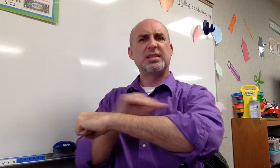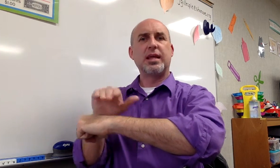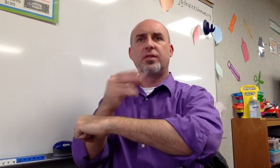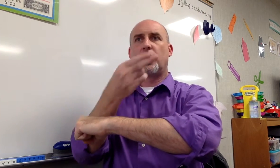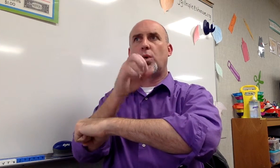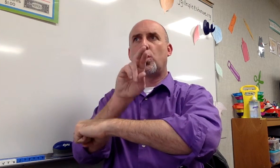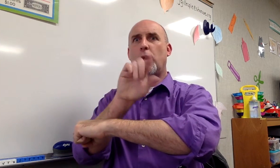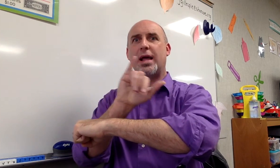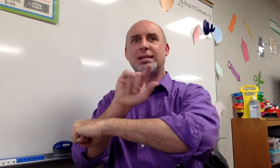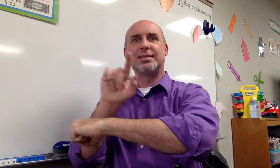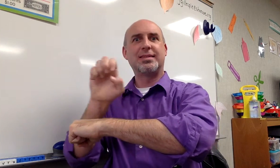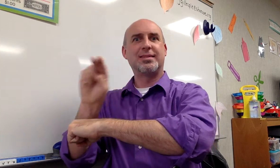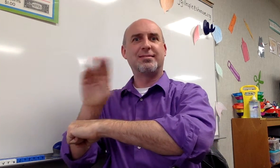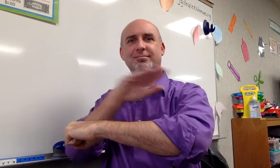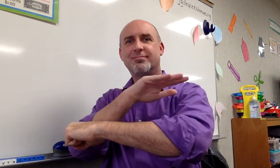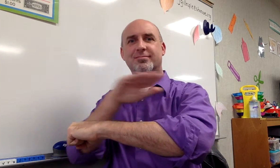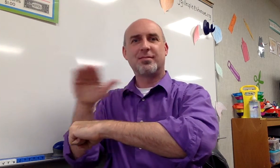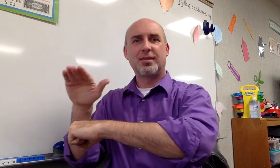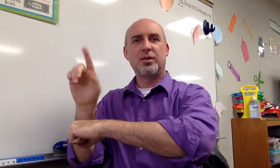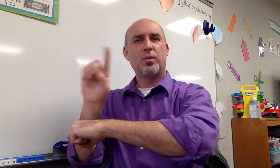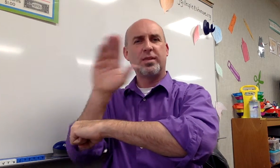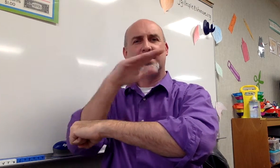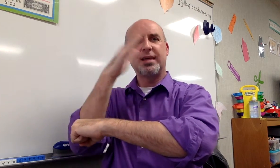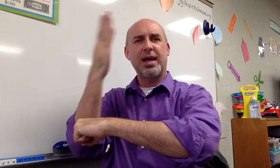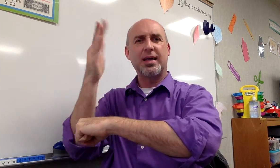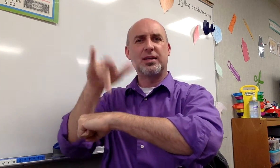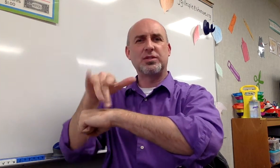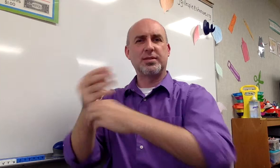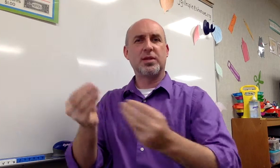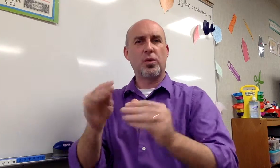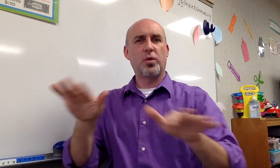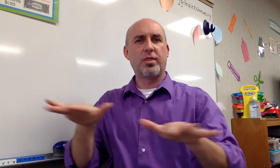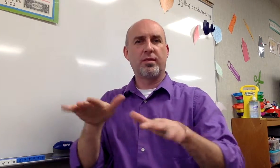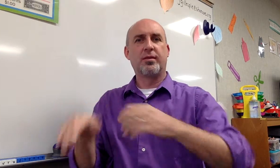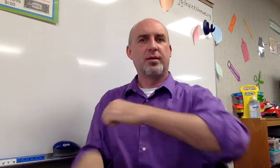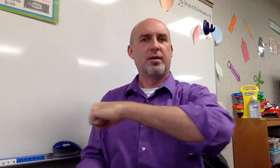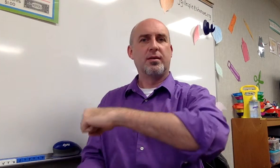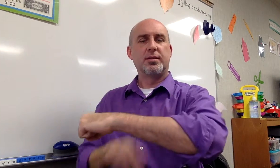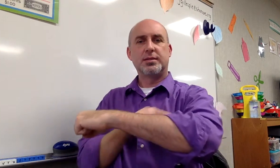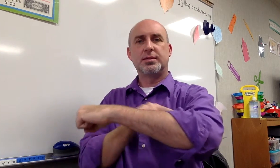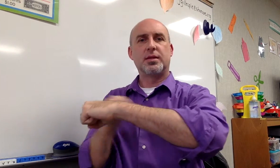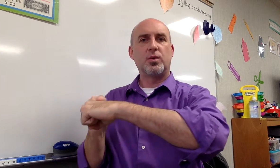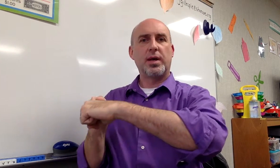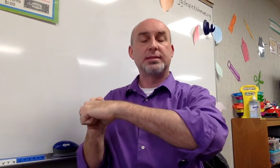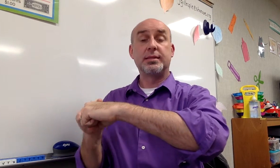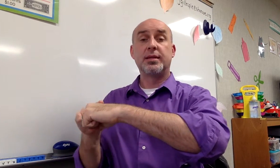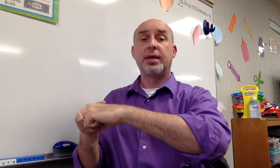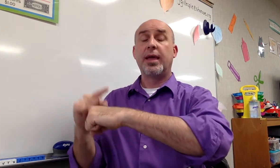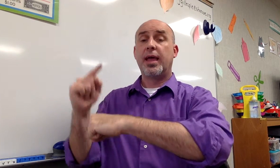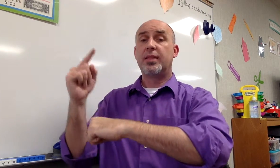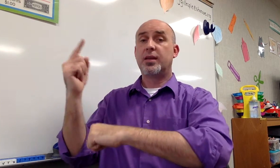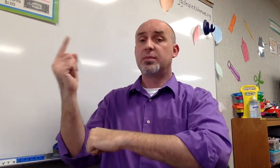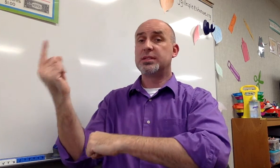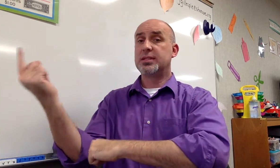like the horizon, where the sky touches the earth. This is the horizon. And then I'm going to